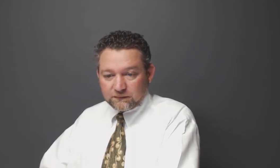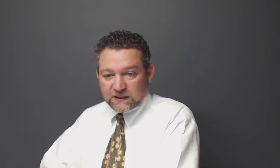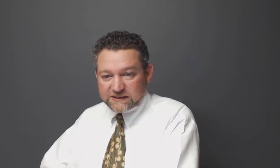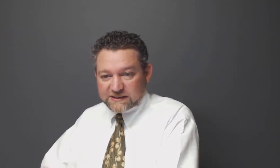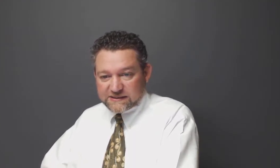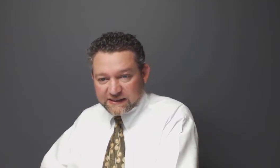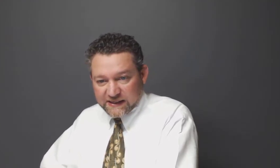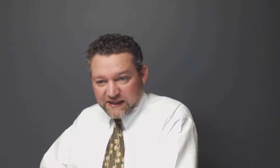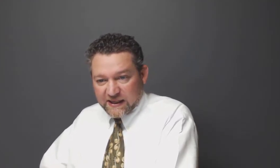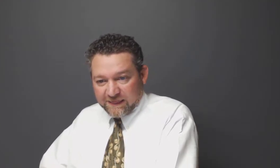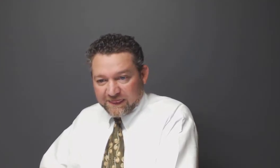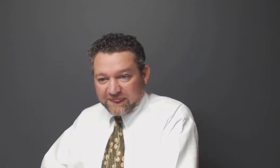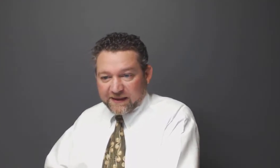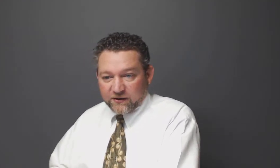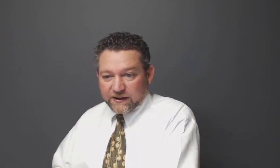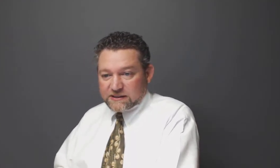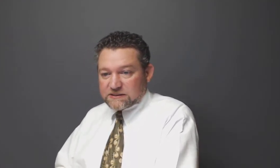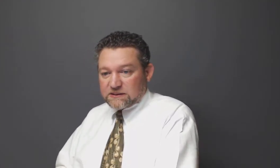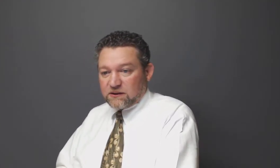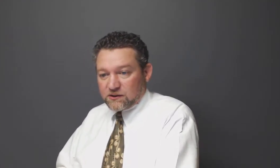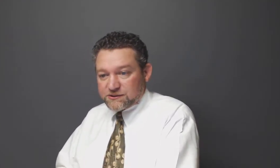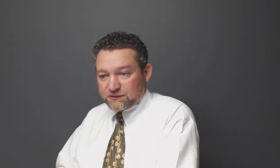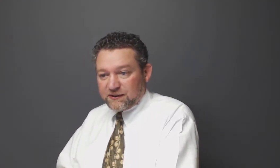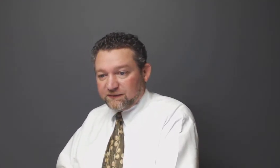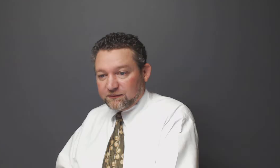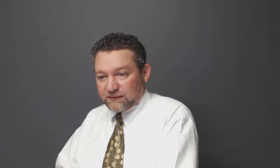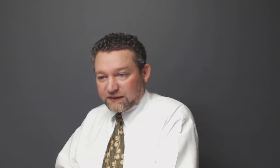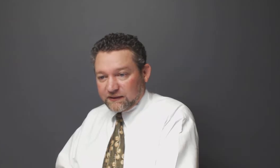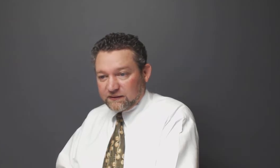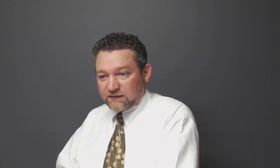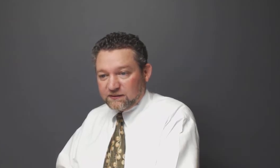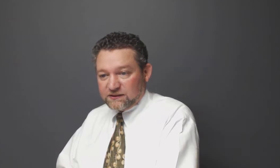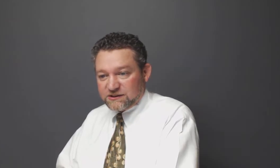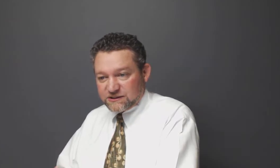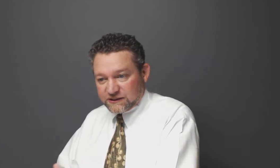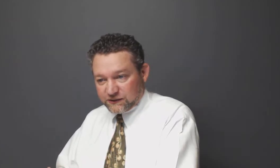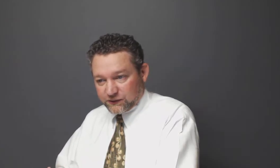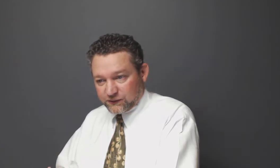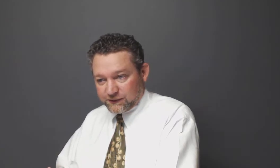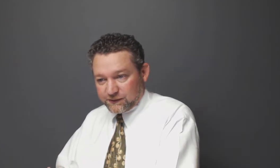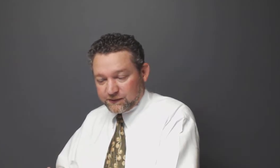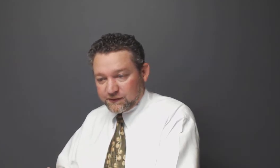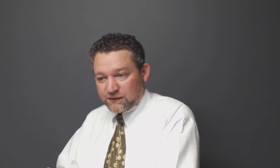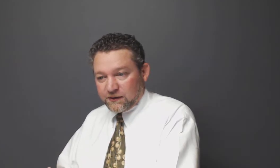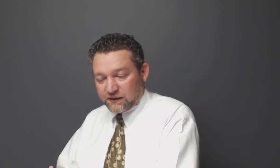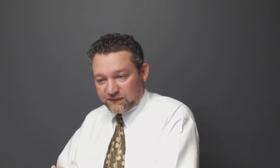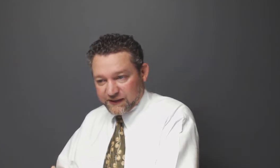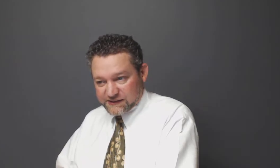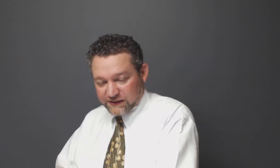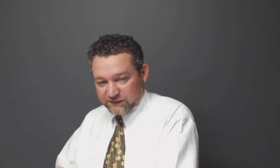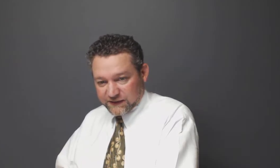35. He says, thou hast also given me the shield of thy